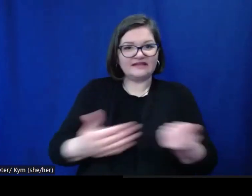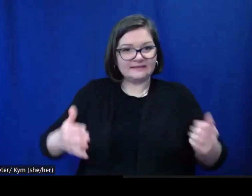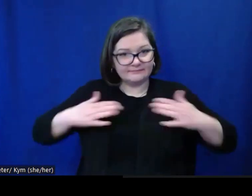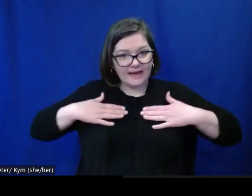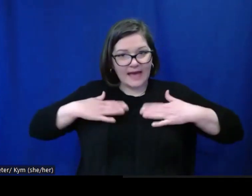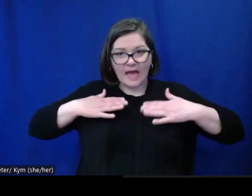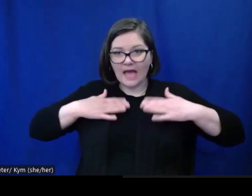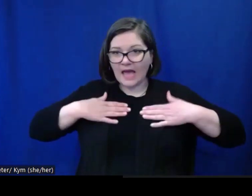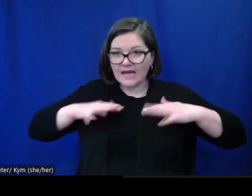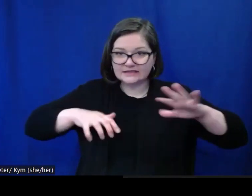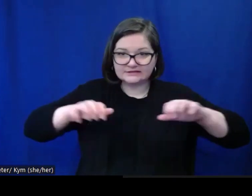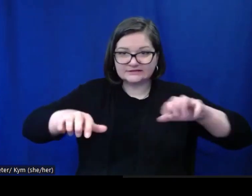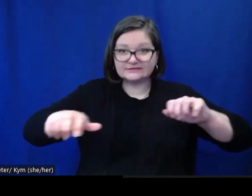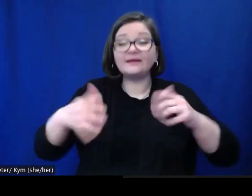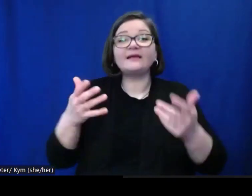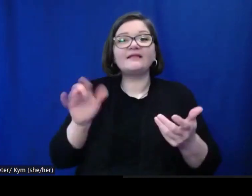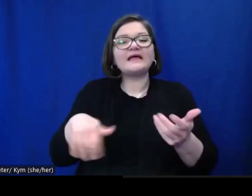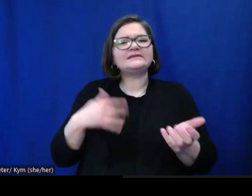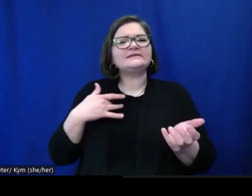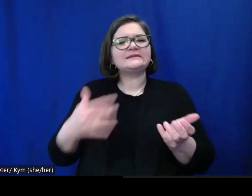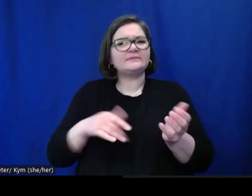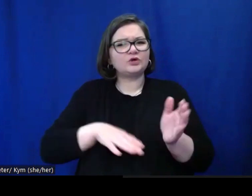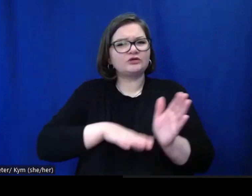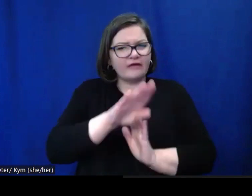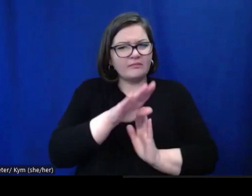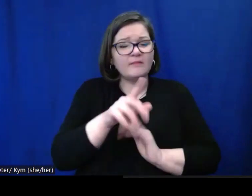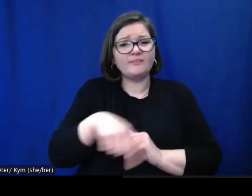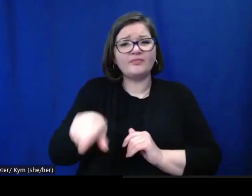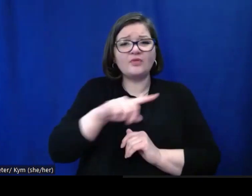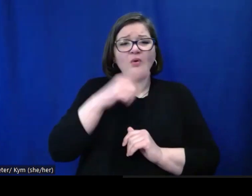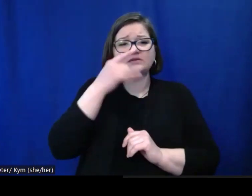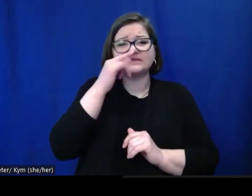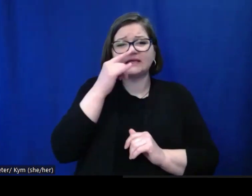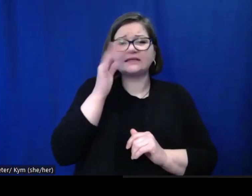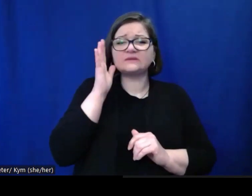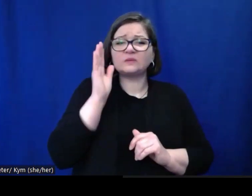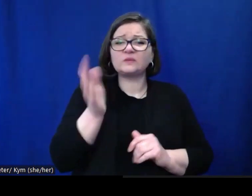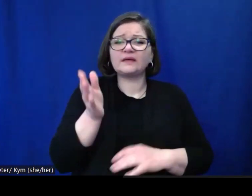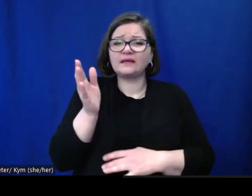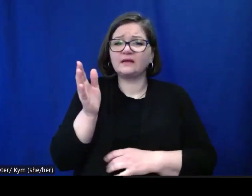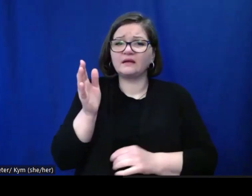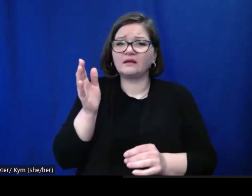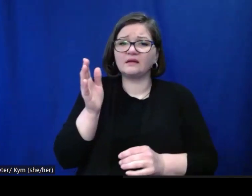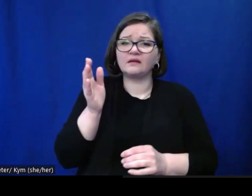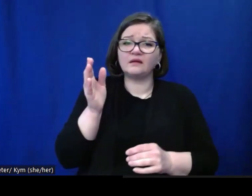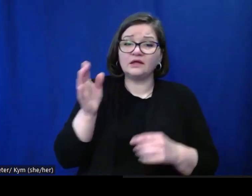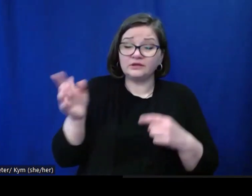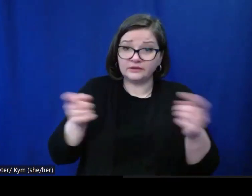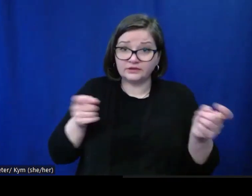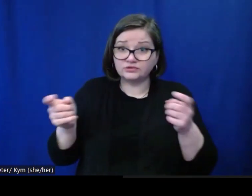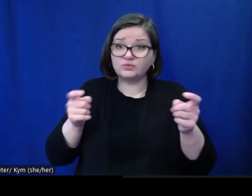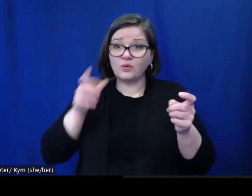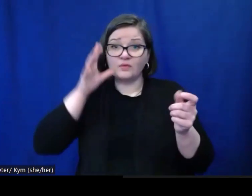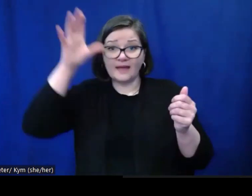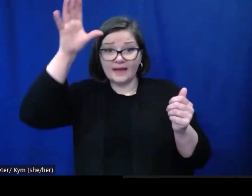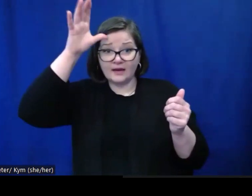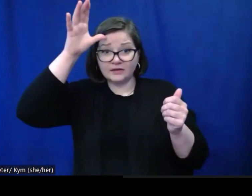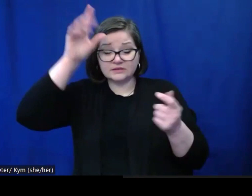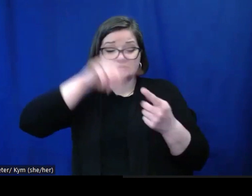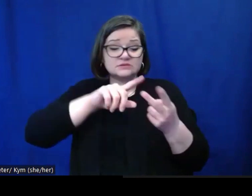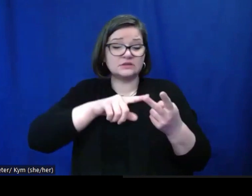and that's typical development. These are the kids that will control parents,